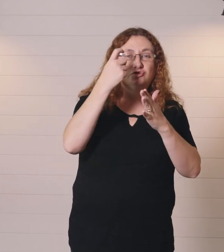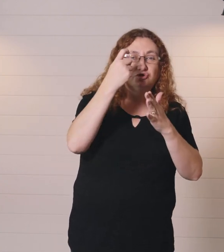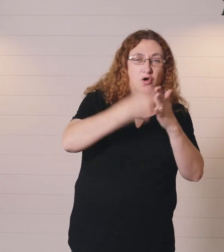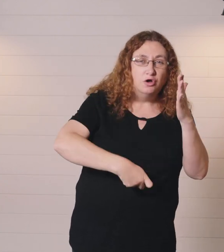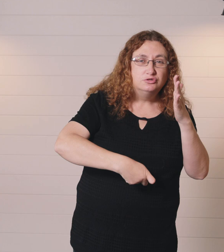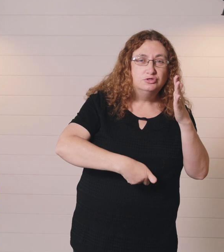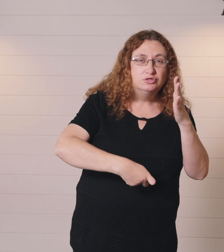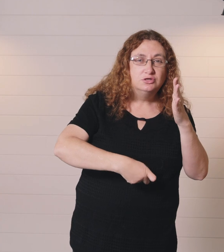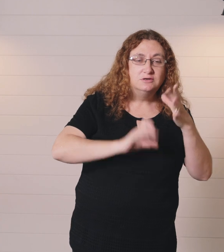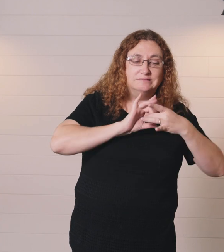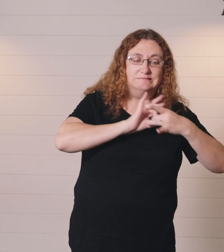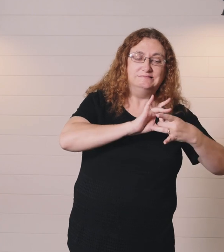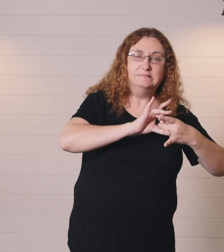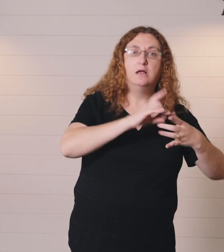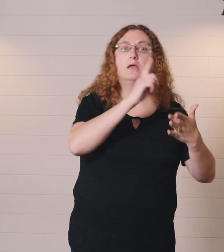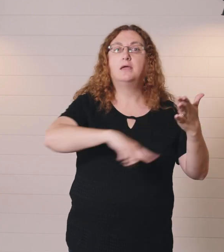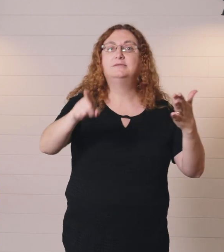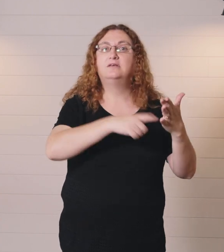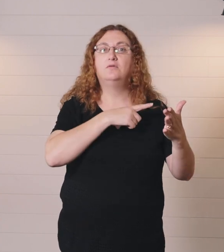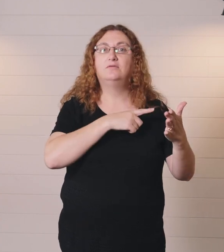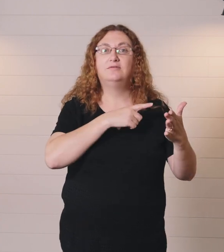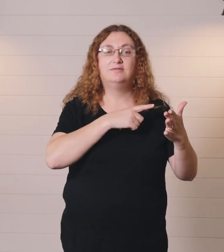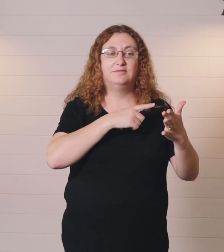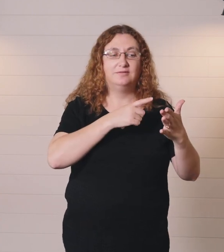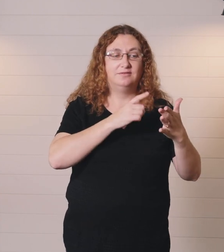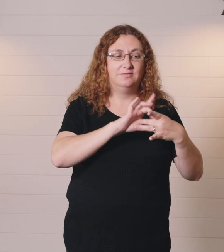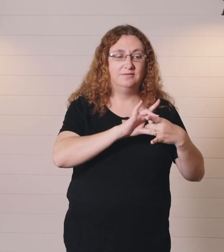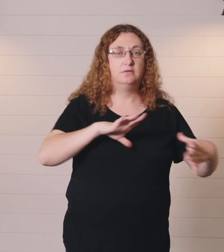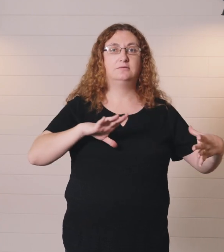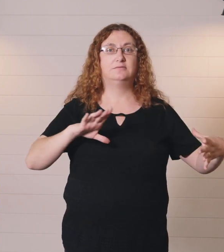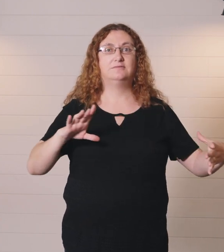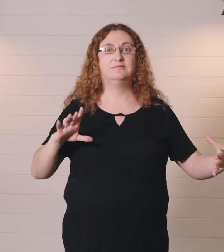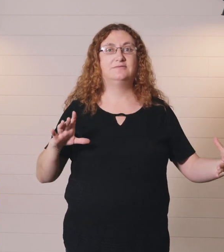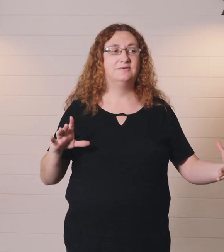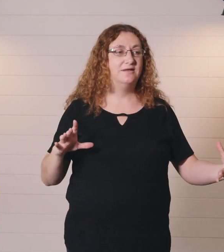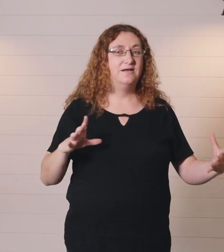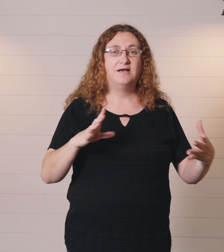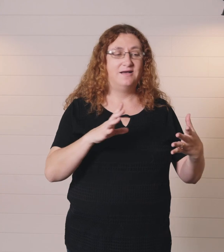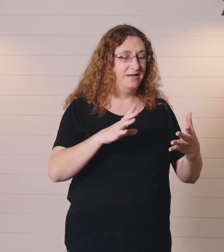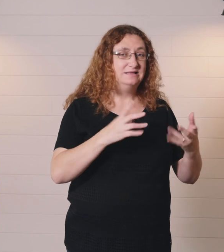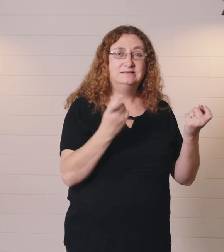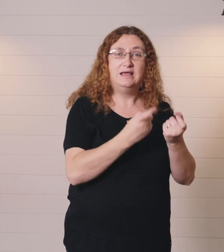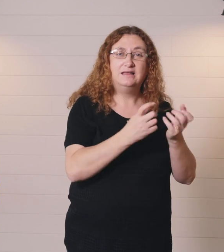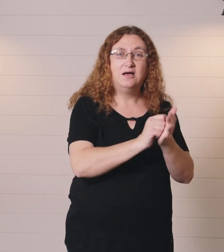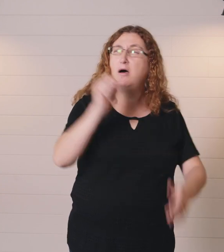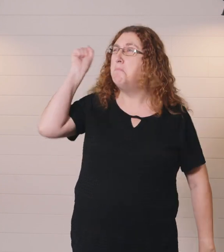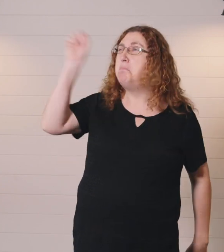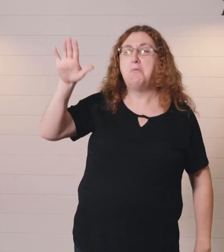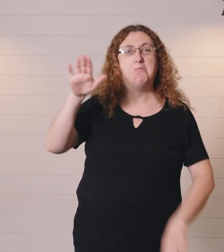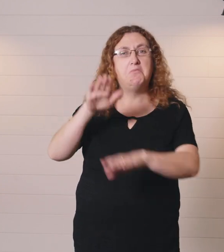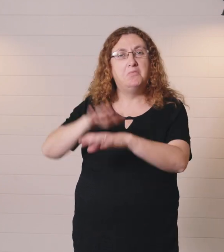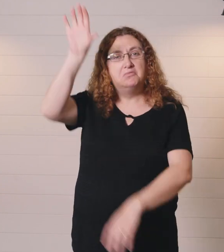of our legal indebtedness which stood against us and condemned us, He's taken it away, nailing it to the